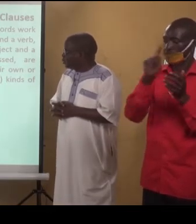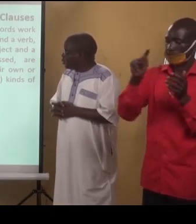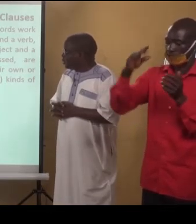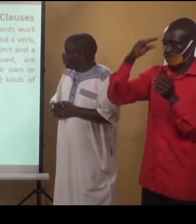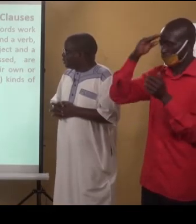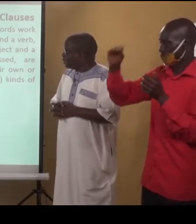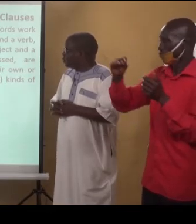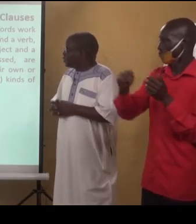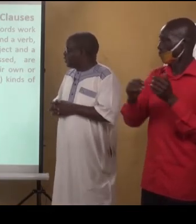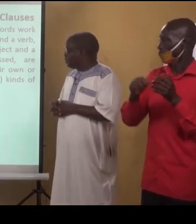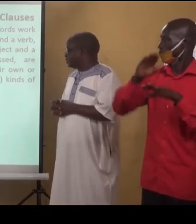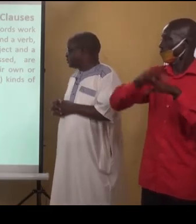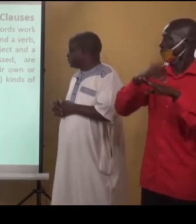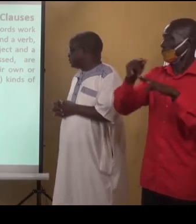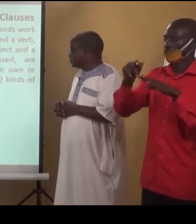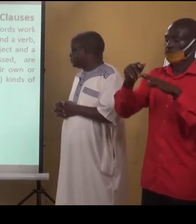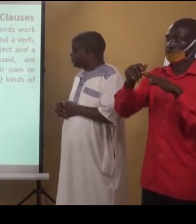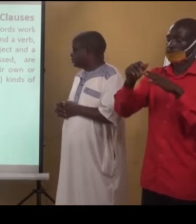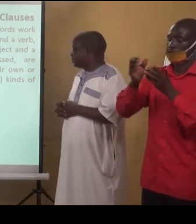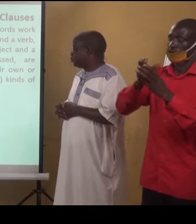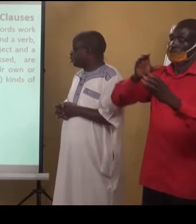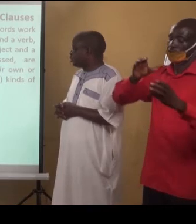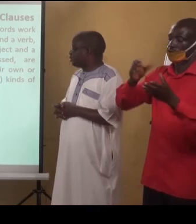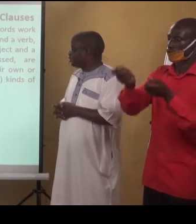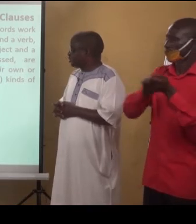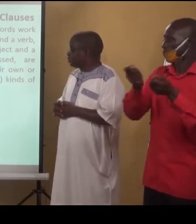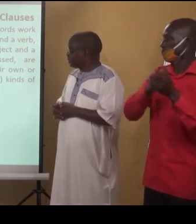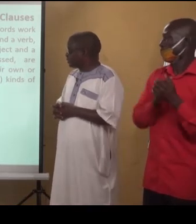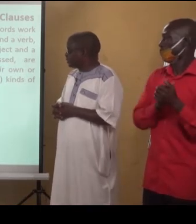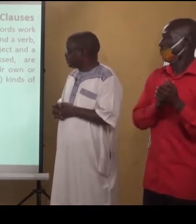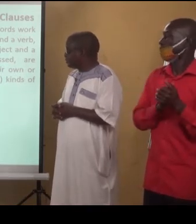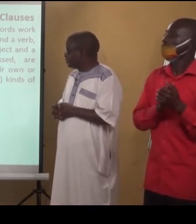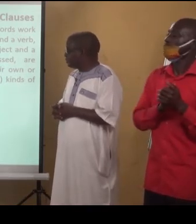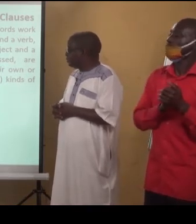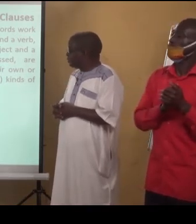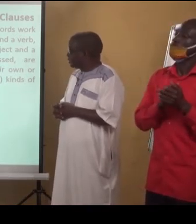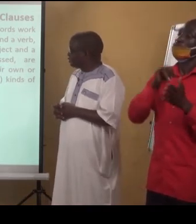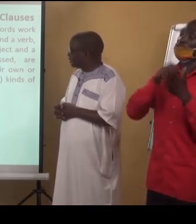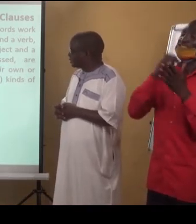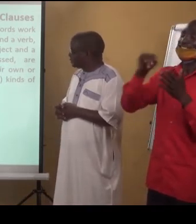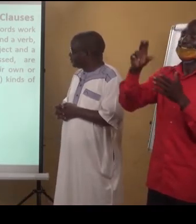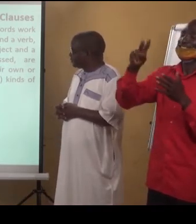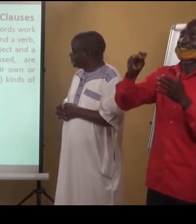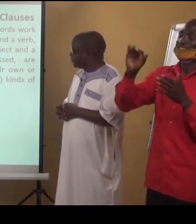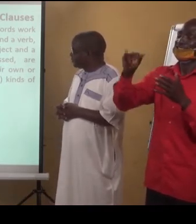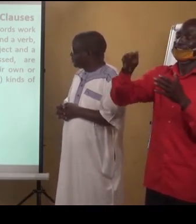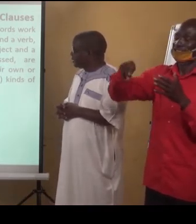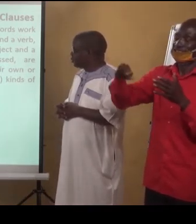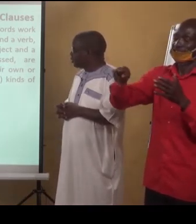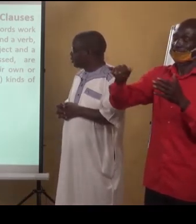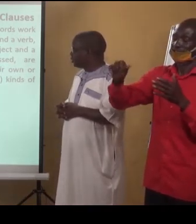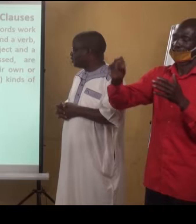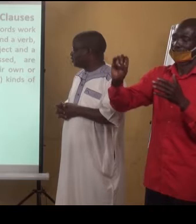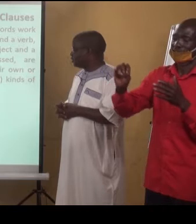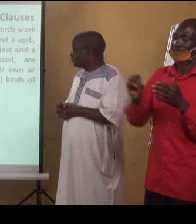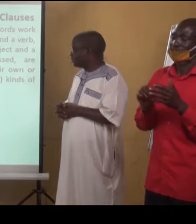the boy on the bus. The boy on the bus. Noun phrase. The